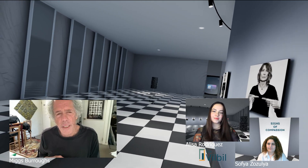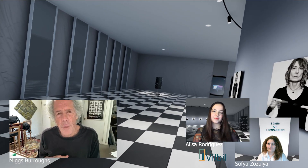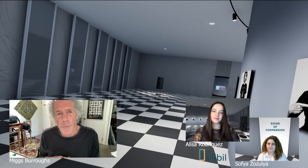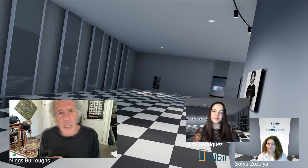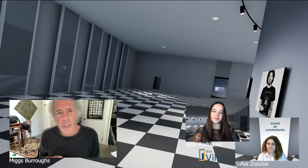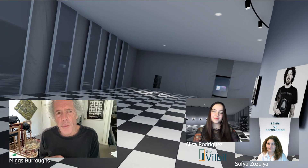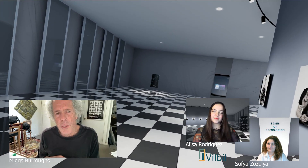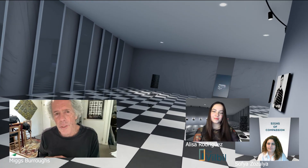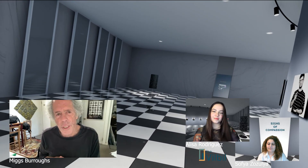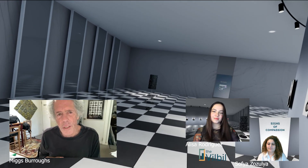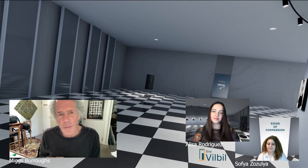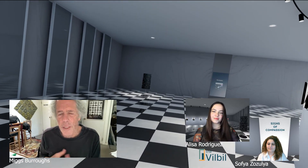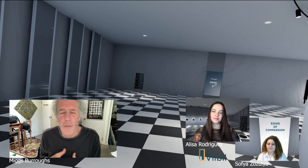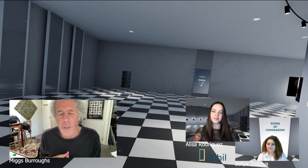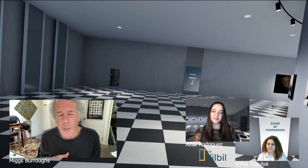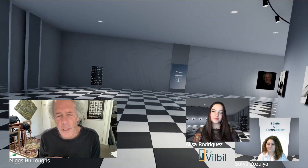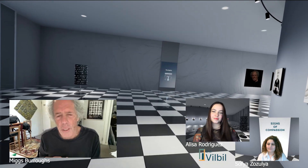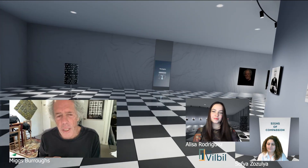think my paintings weren't good enough. I never thought. And